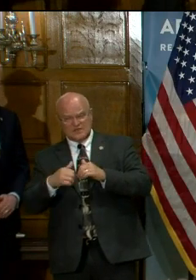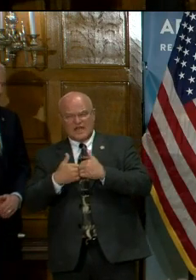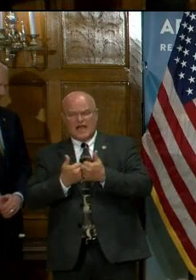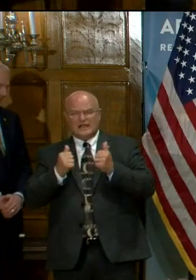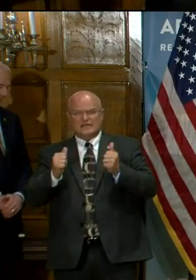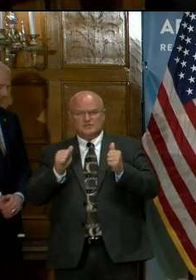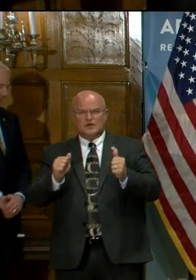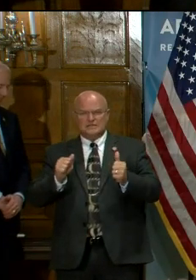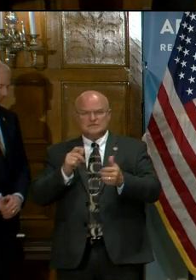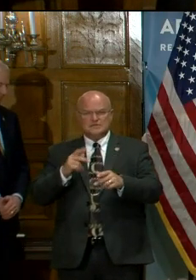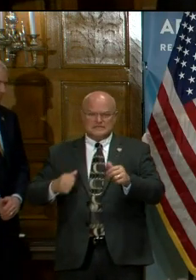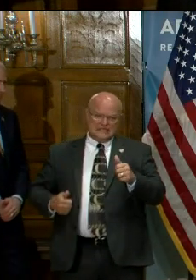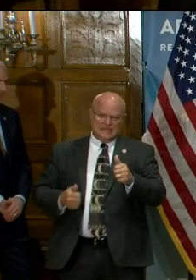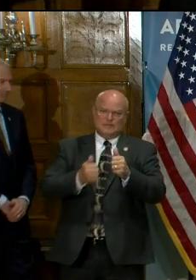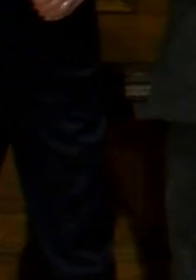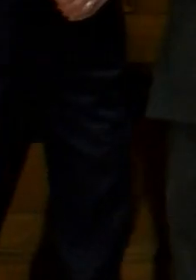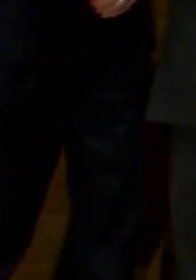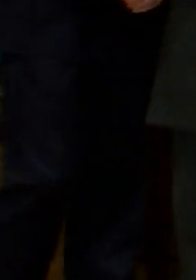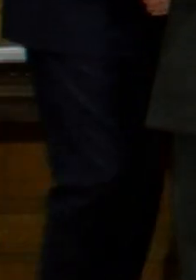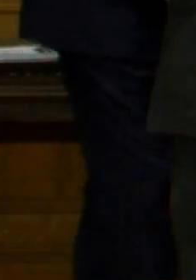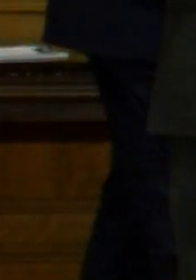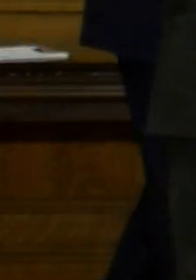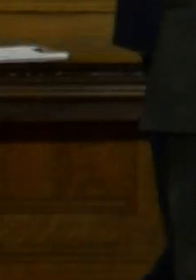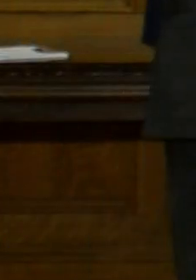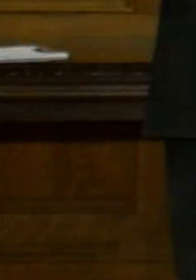can you possibly keep up?